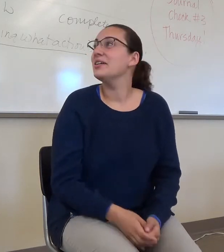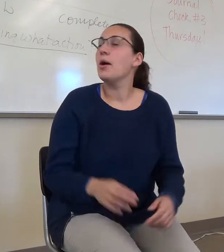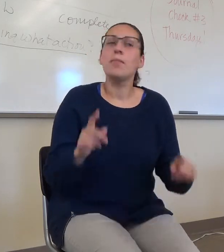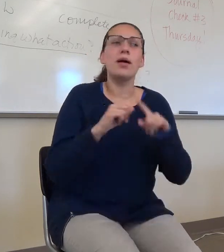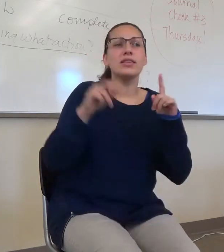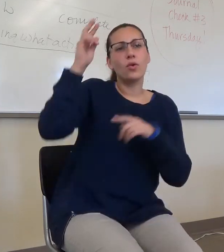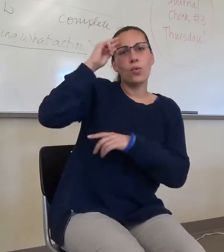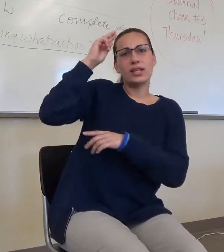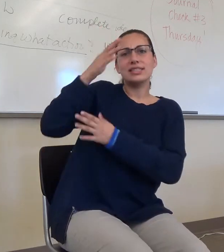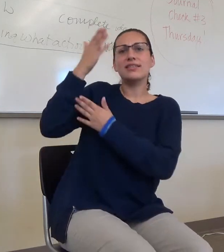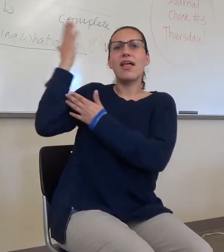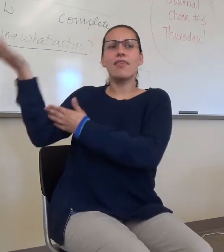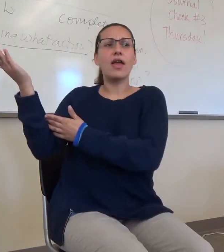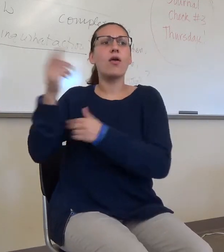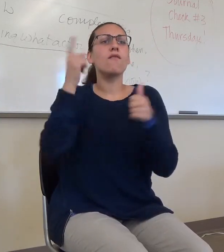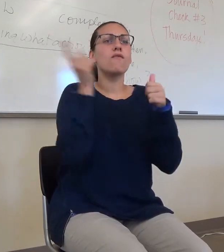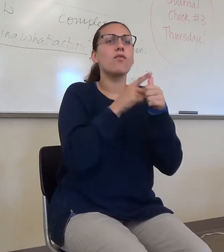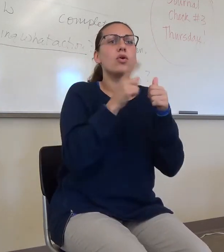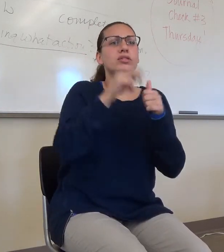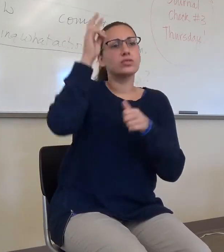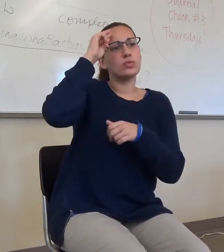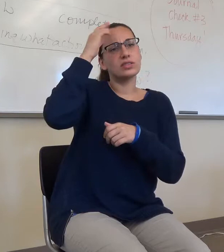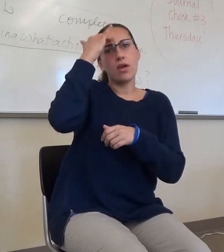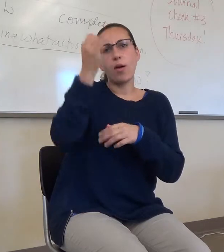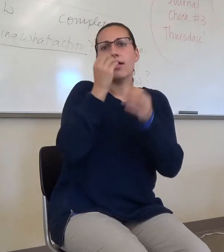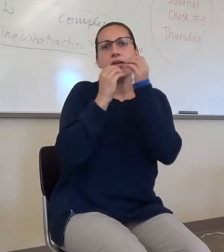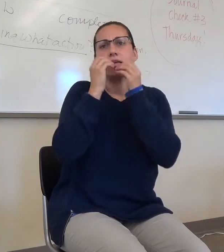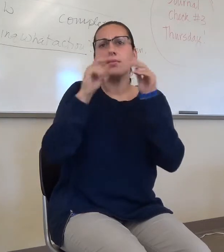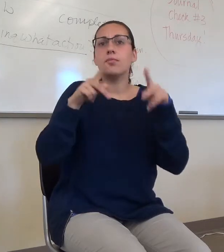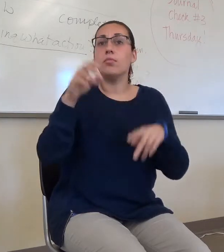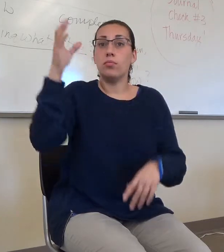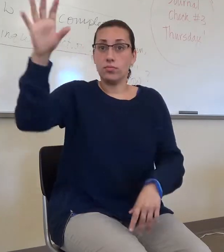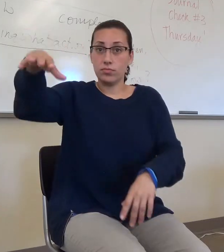What's the first reason? Mark?